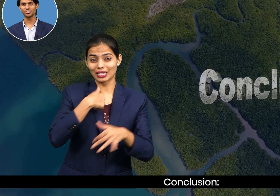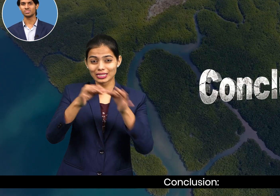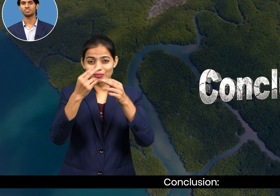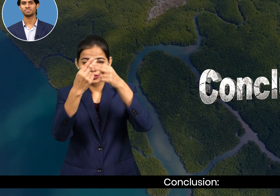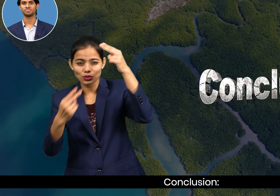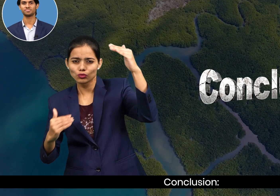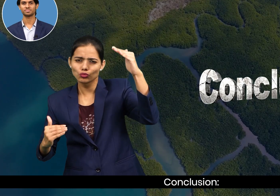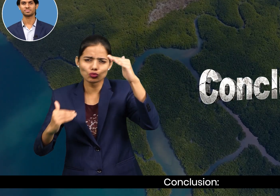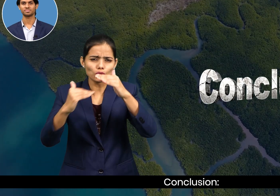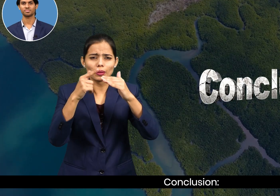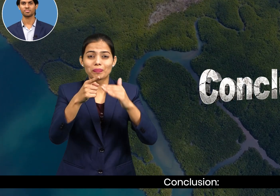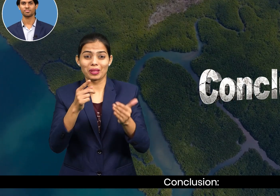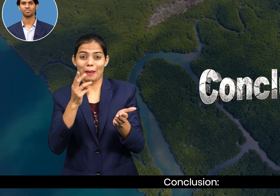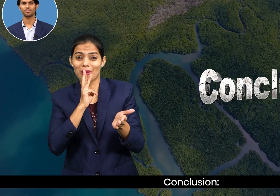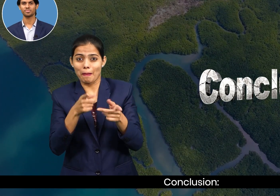Conclusion.